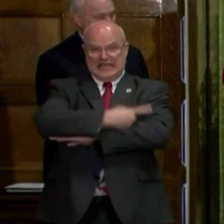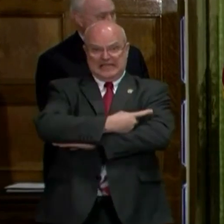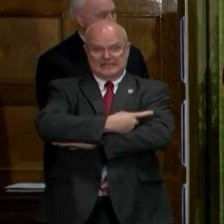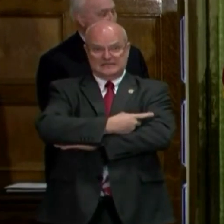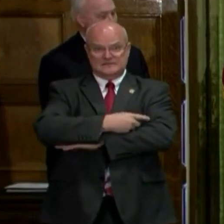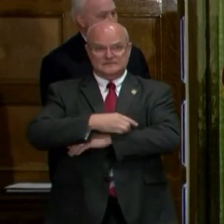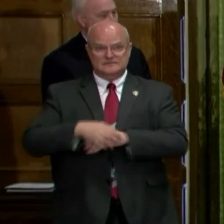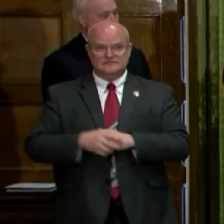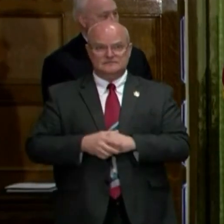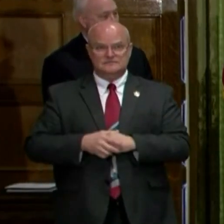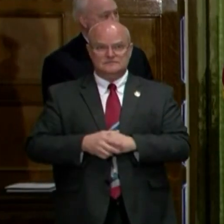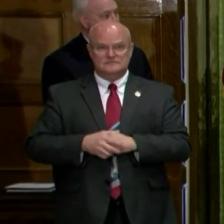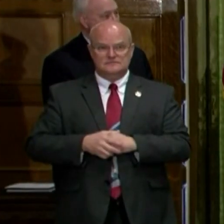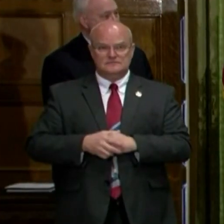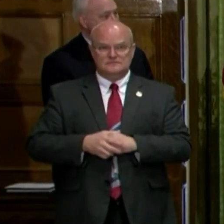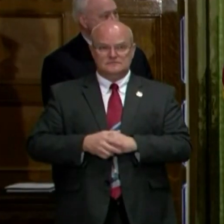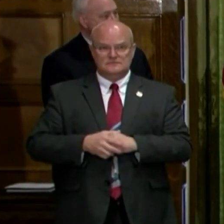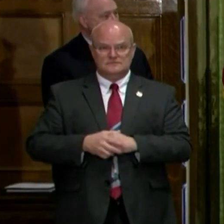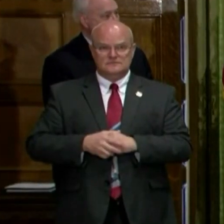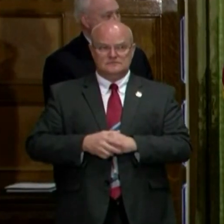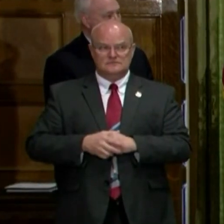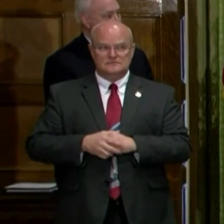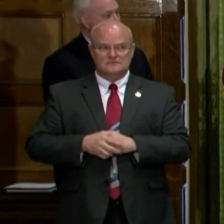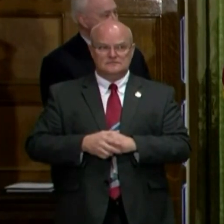by the day? So